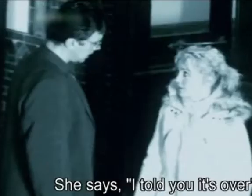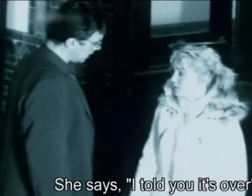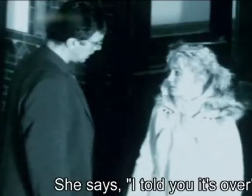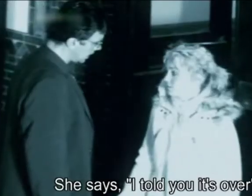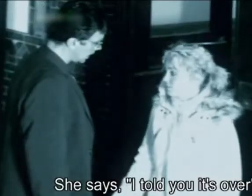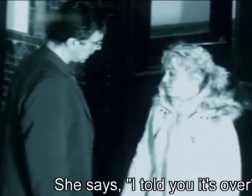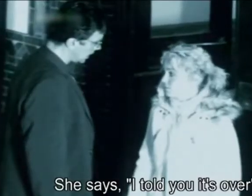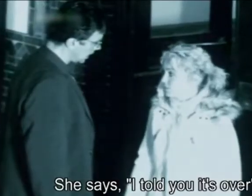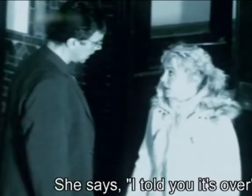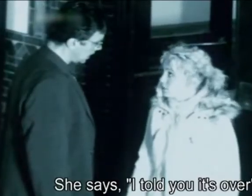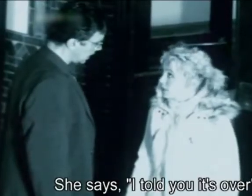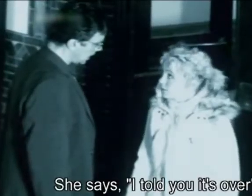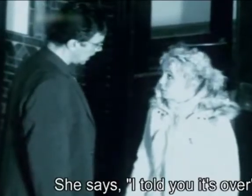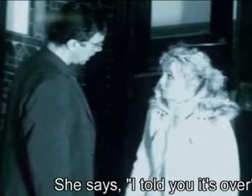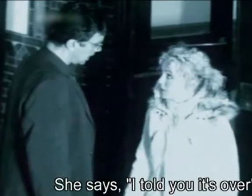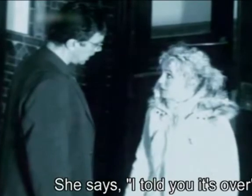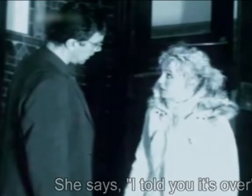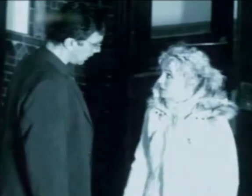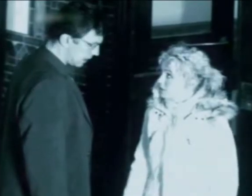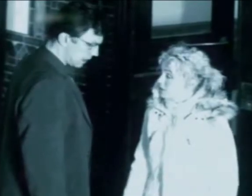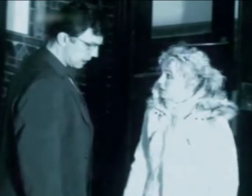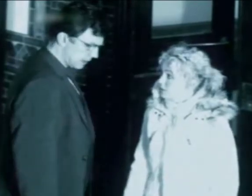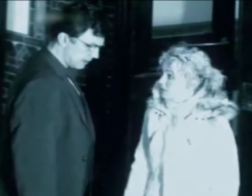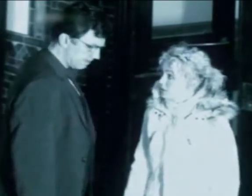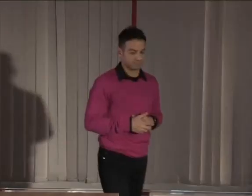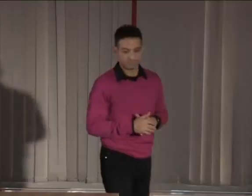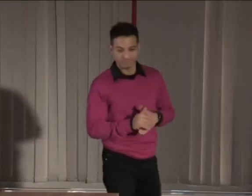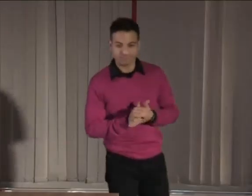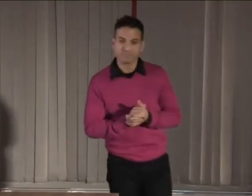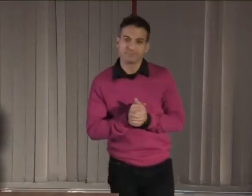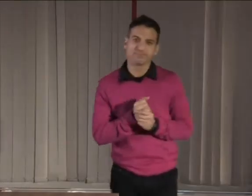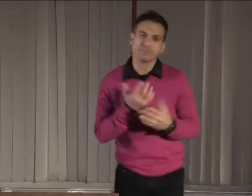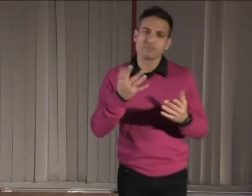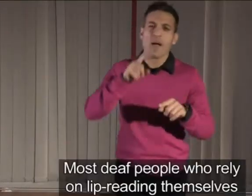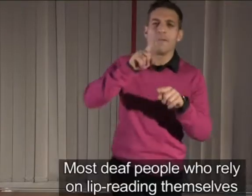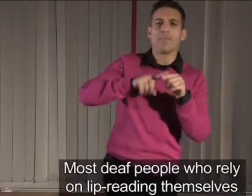Hun siger nemlig, at jeg har fortalt dig, det er forbi.